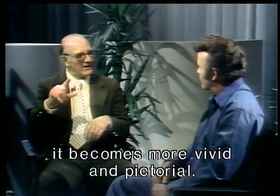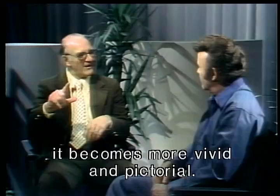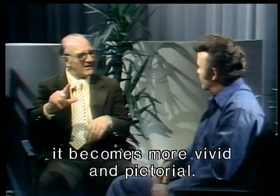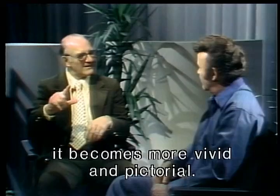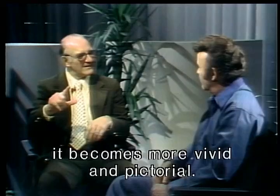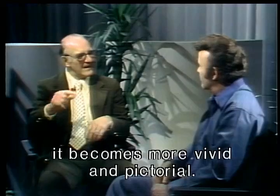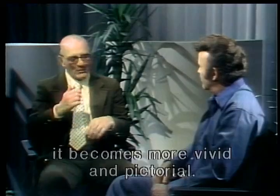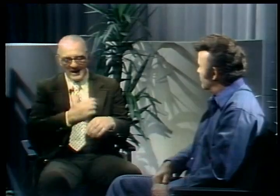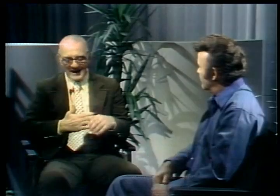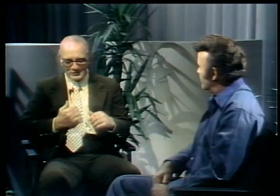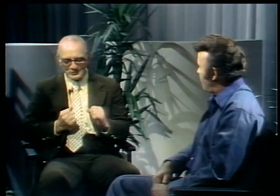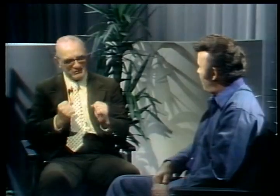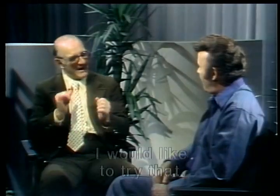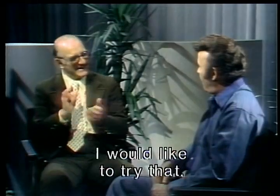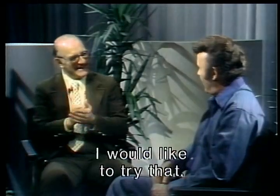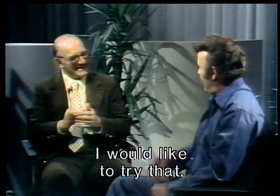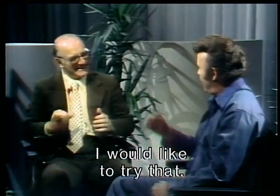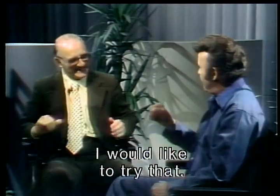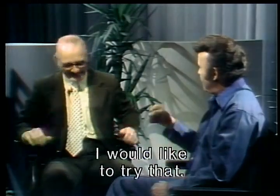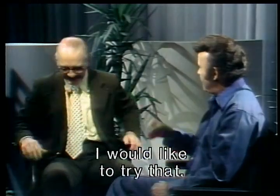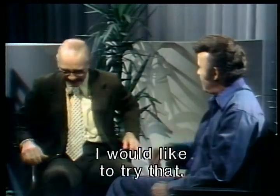pictorial. I would like to try that.